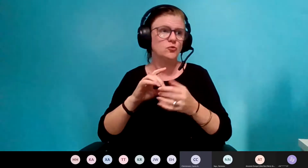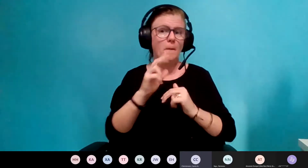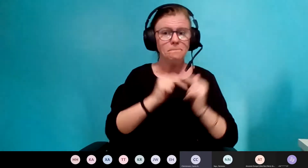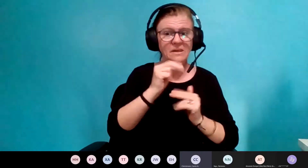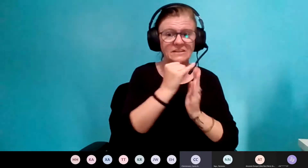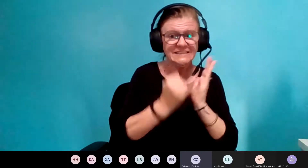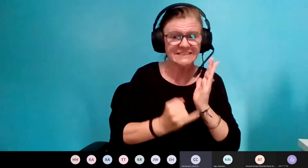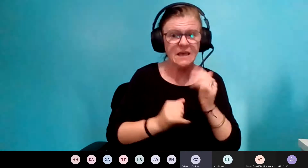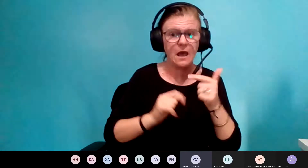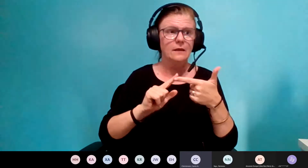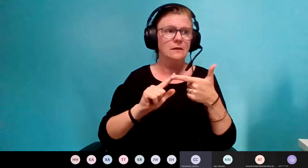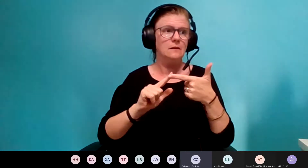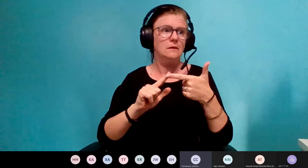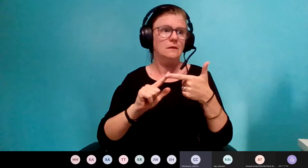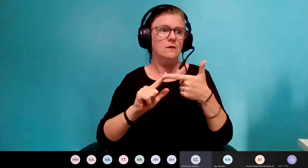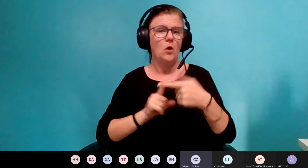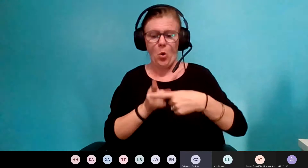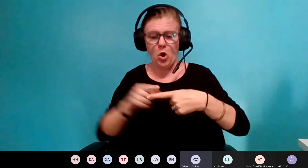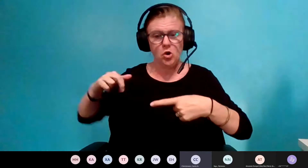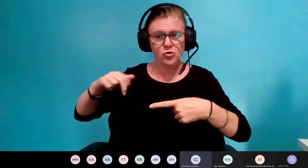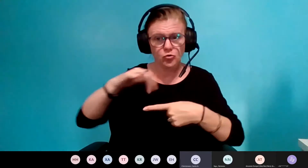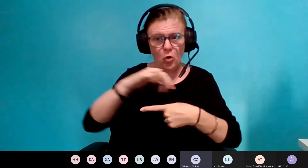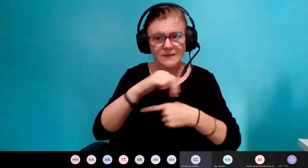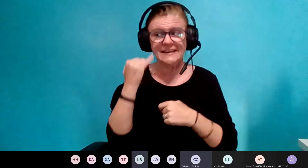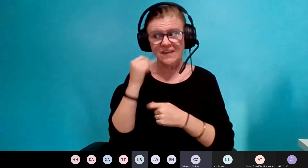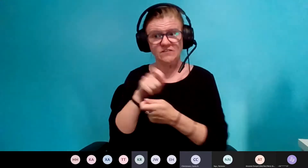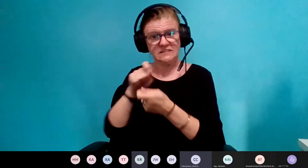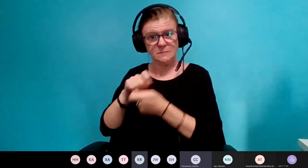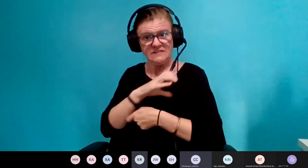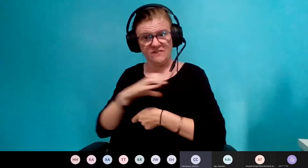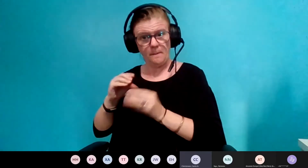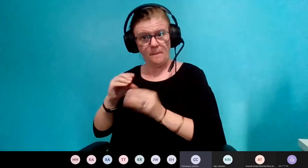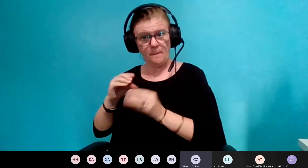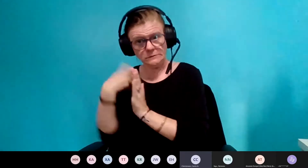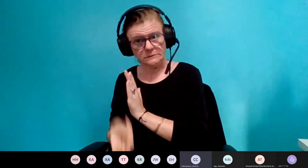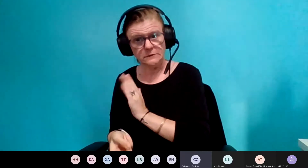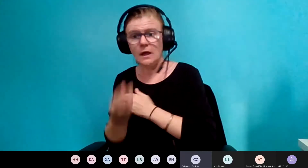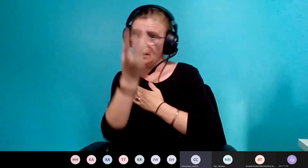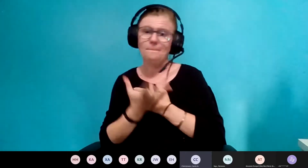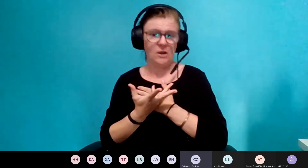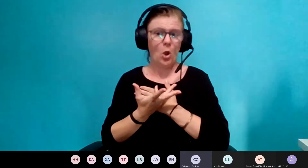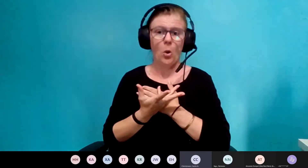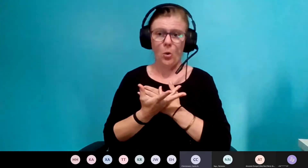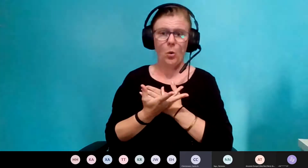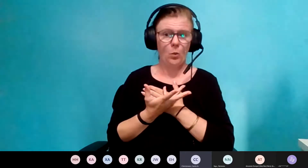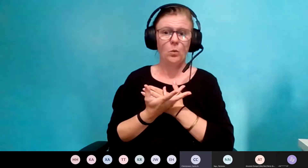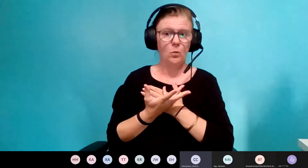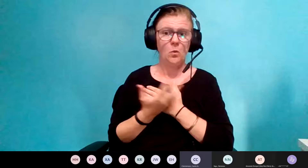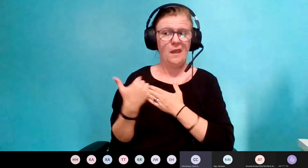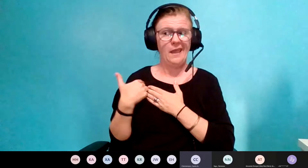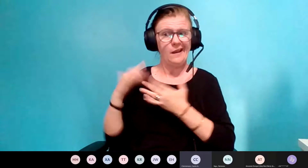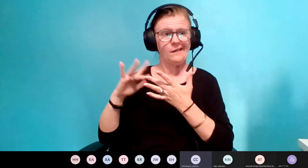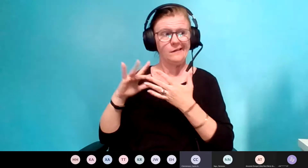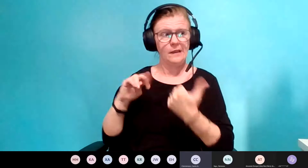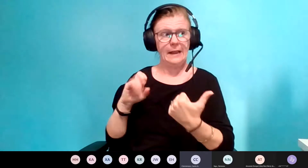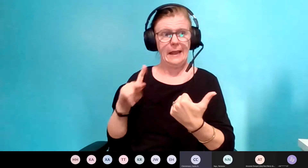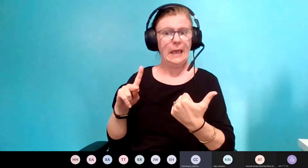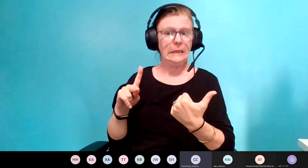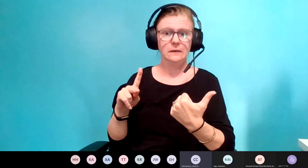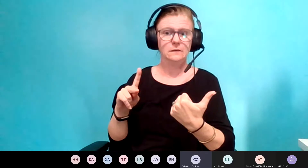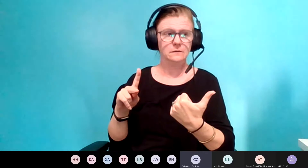a committee that would be maybe a more appropriate place for a deeper dive, let me know, and I can just sort of stay in touch with Nick on